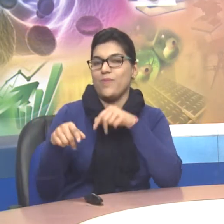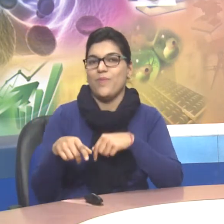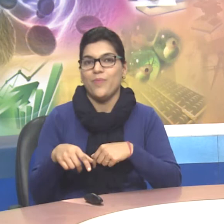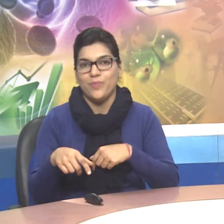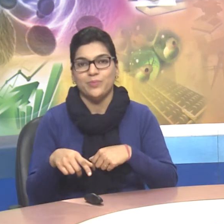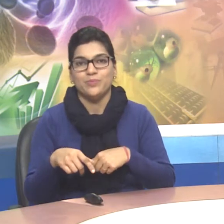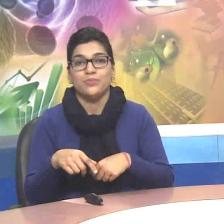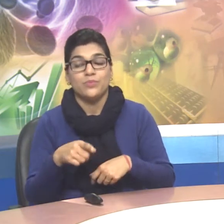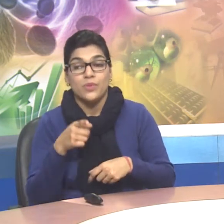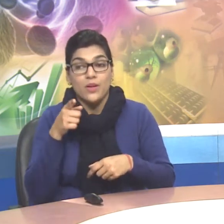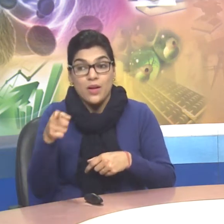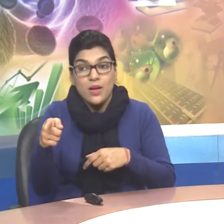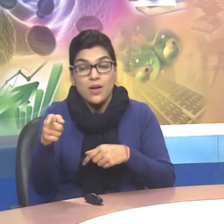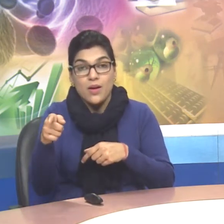crowd of excited girls